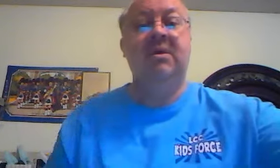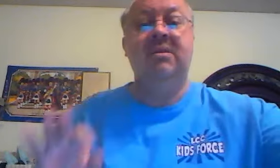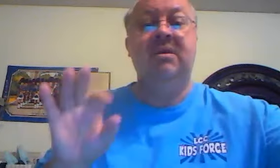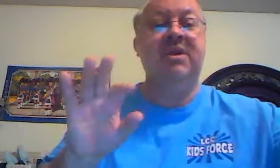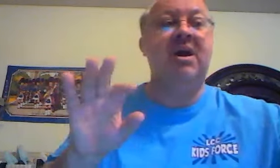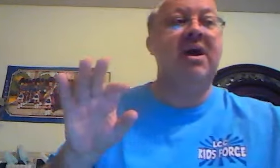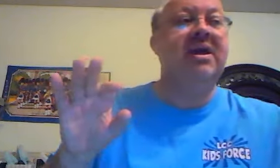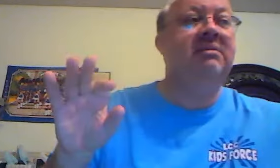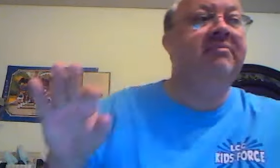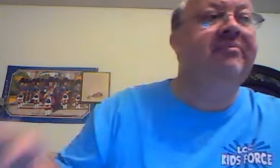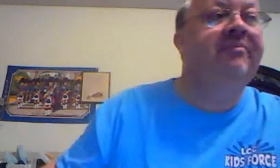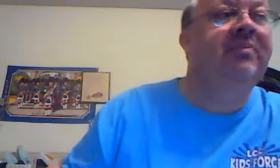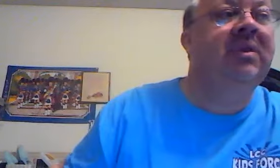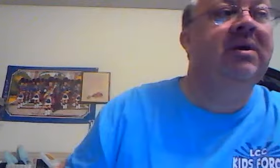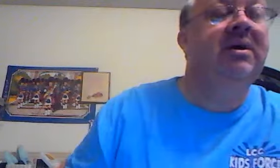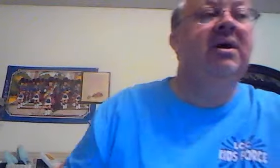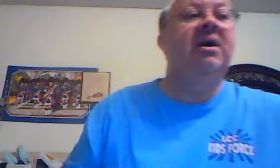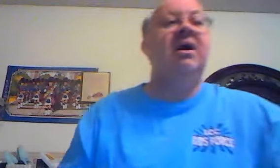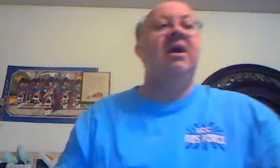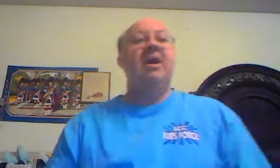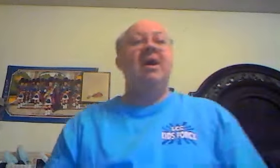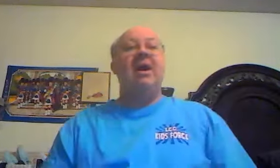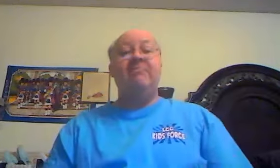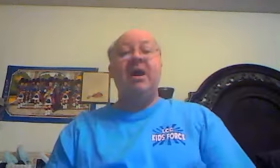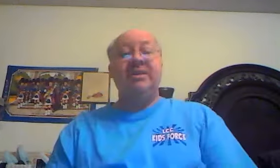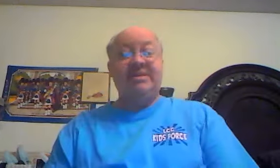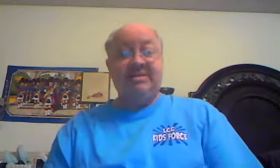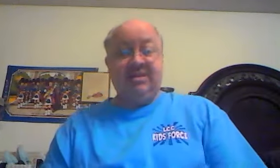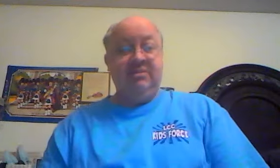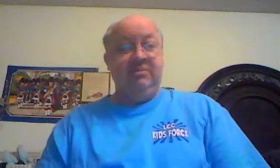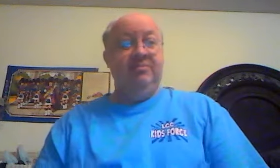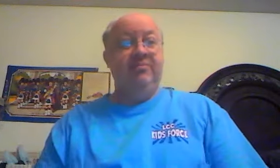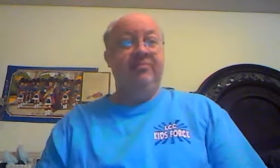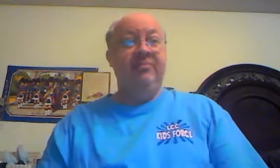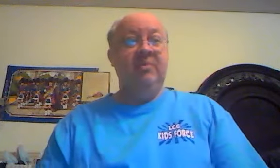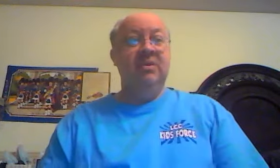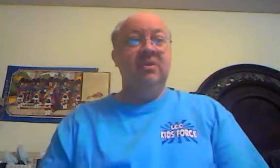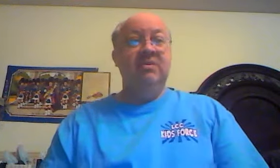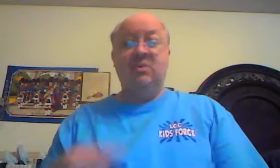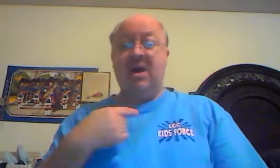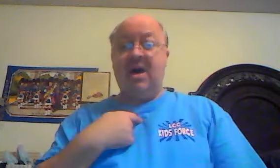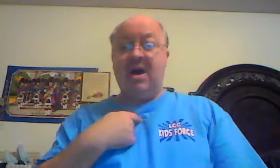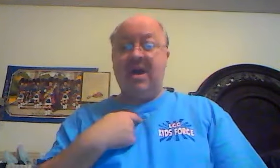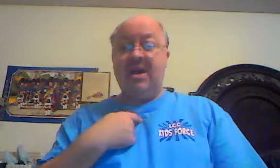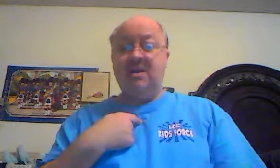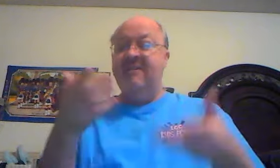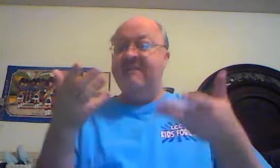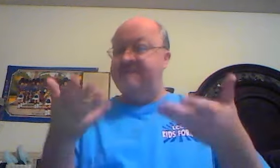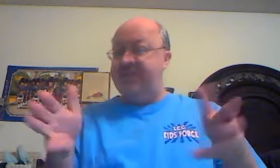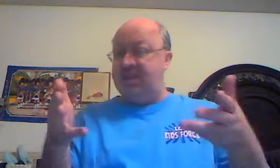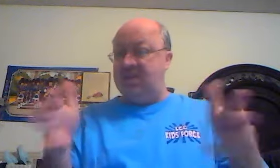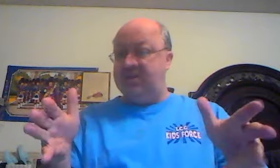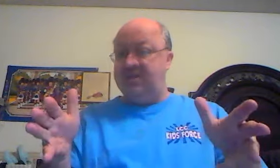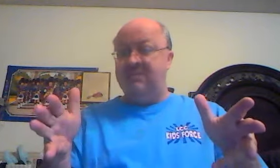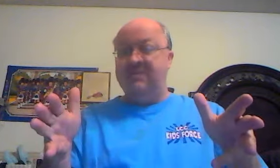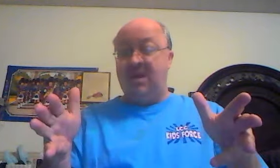Number 9, I bought a dozen. So I finished, that means I